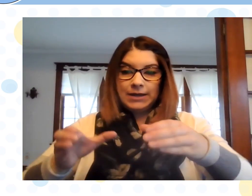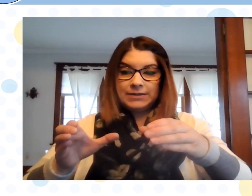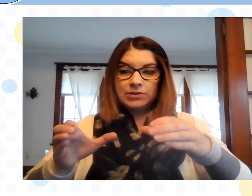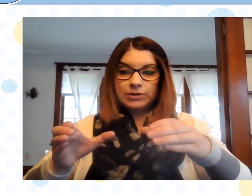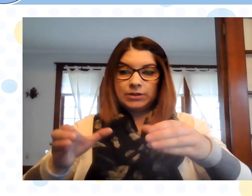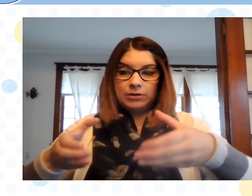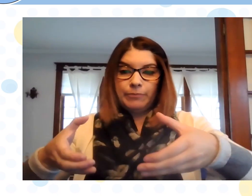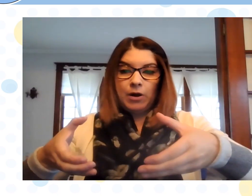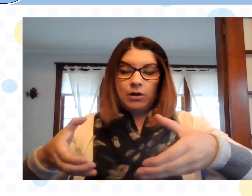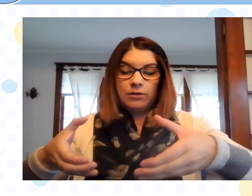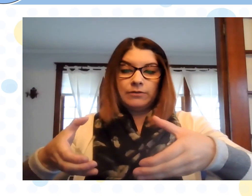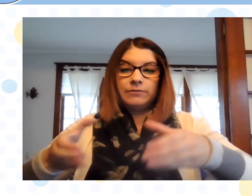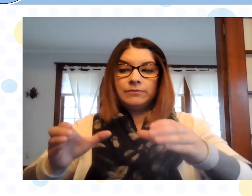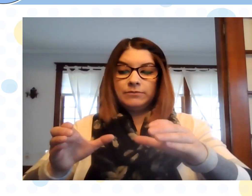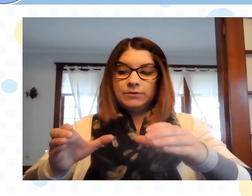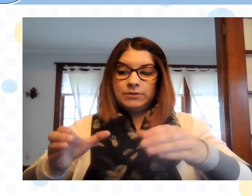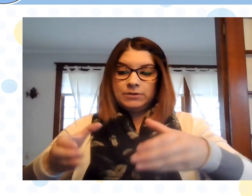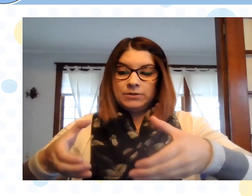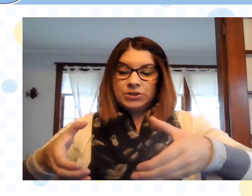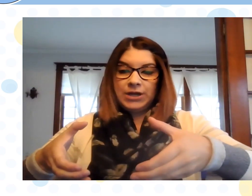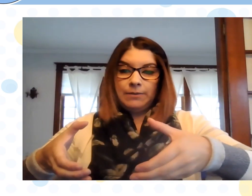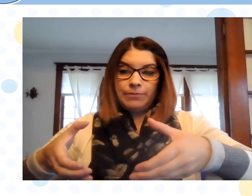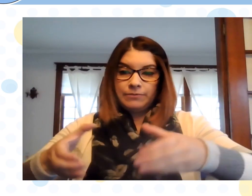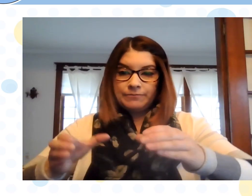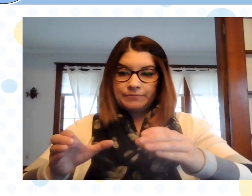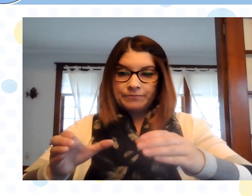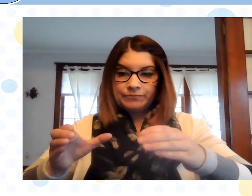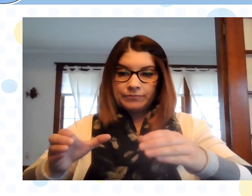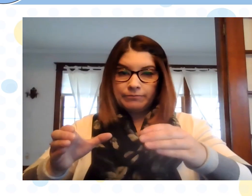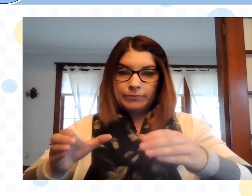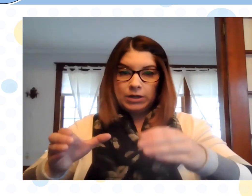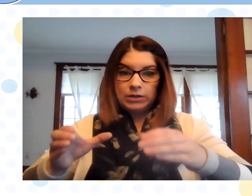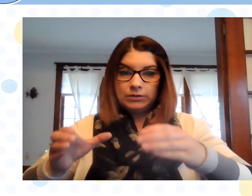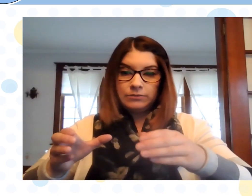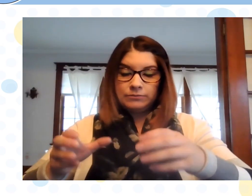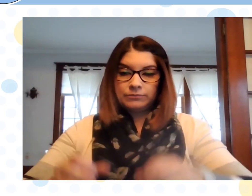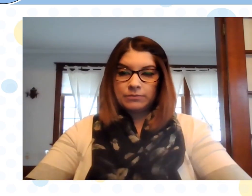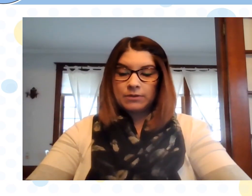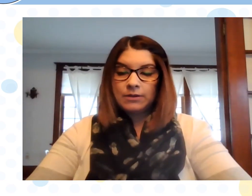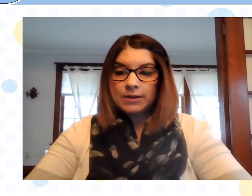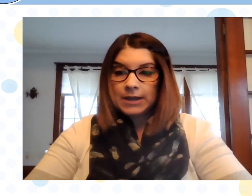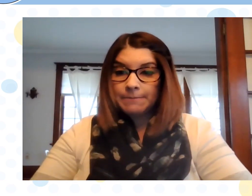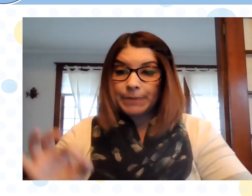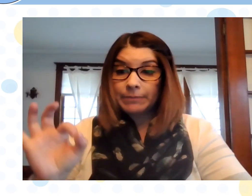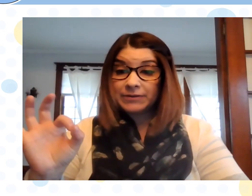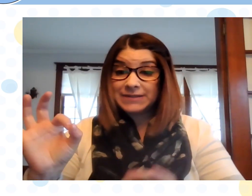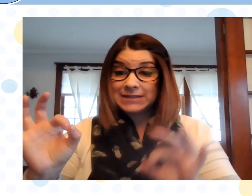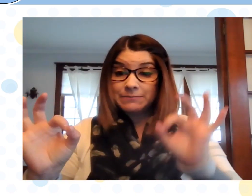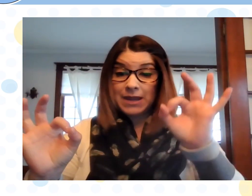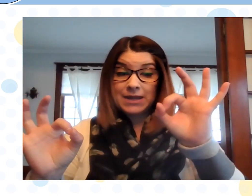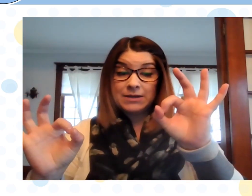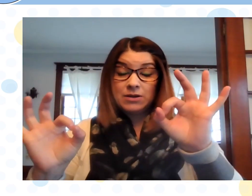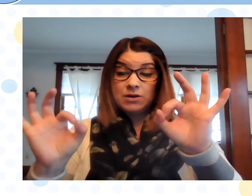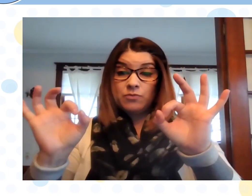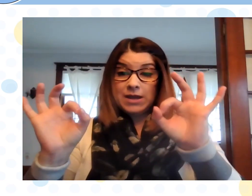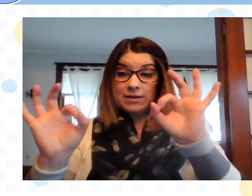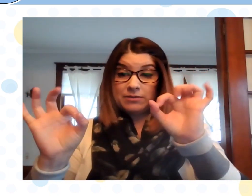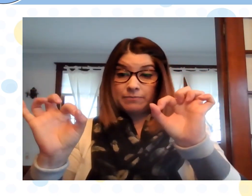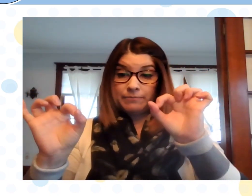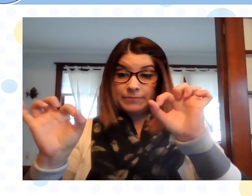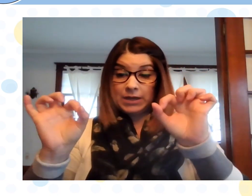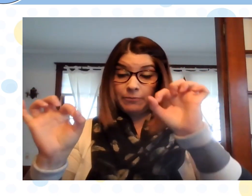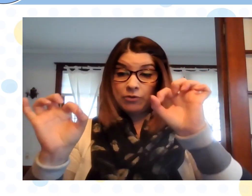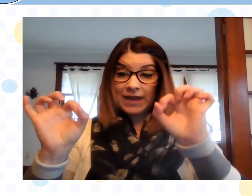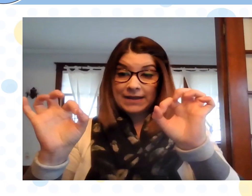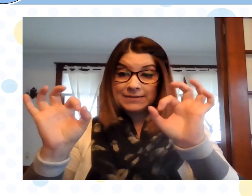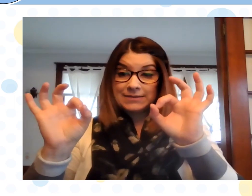kind of circular ball shape. Ball. Bubbles is made with